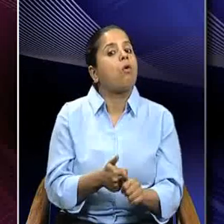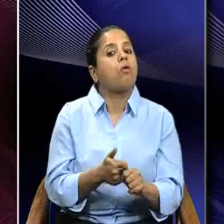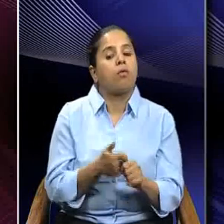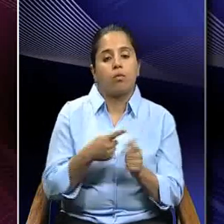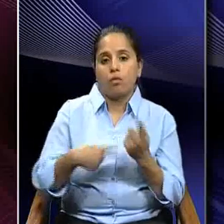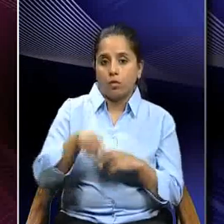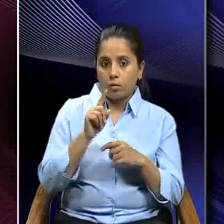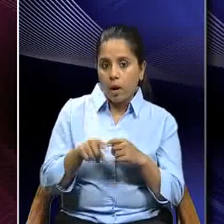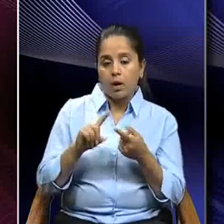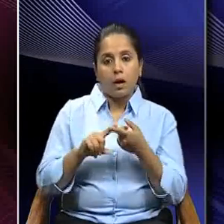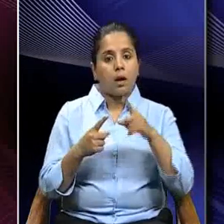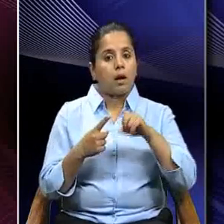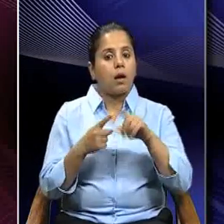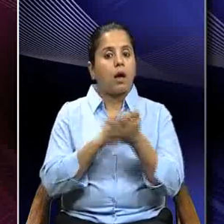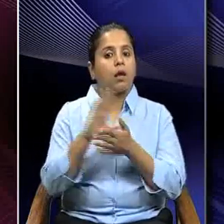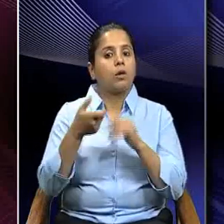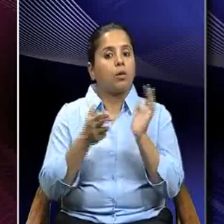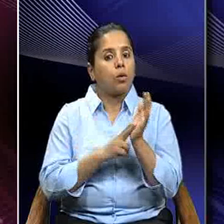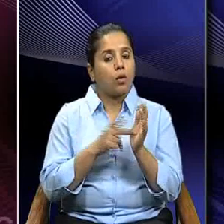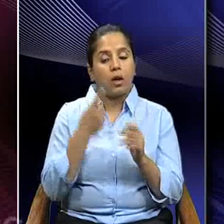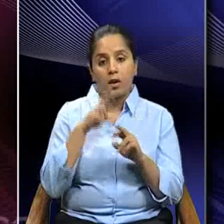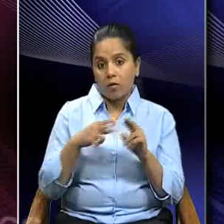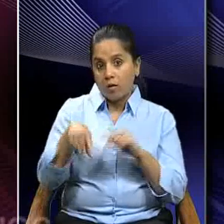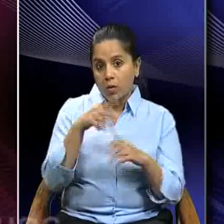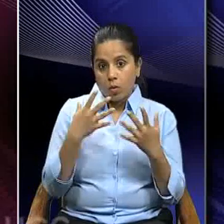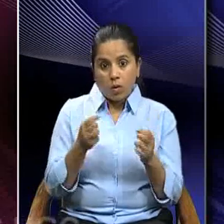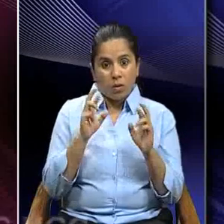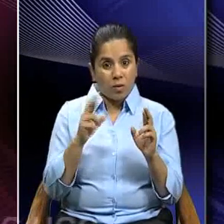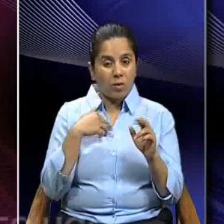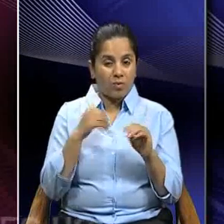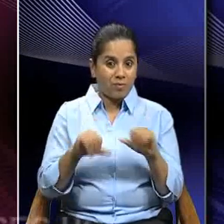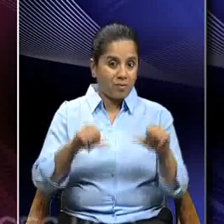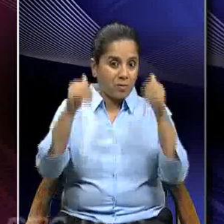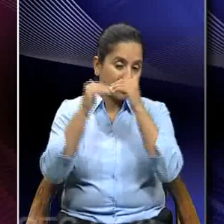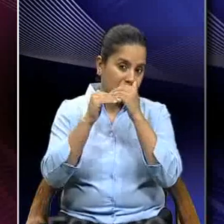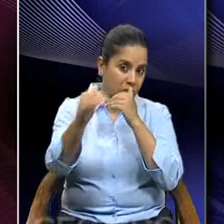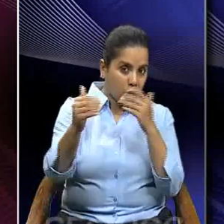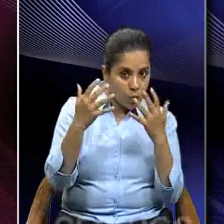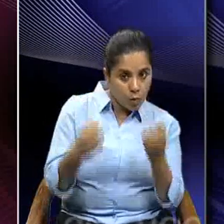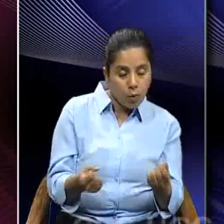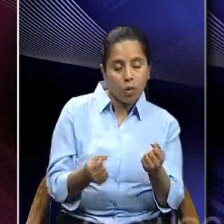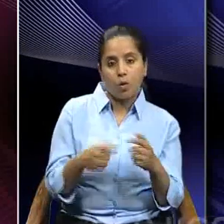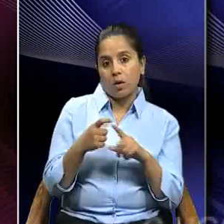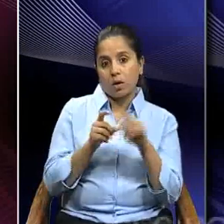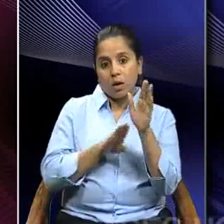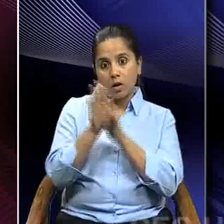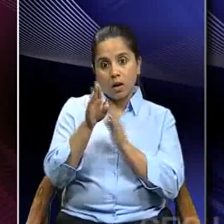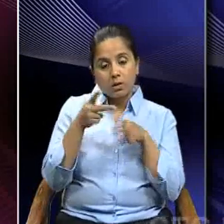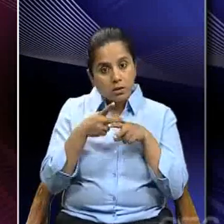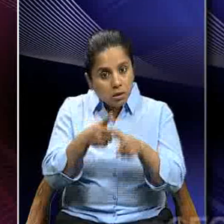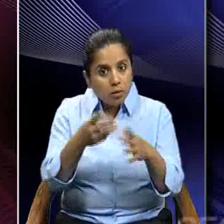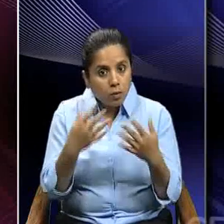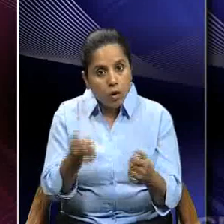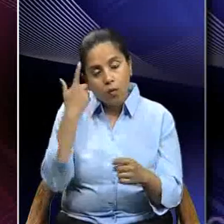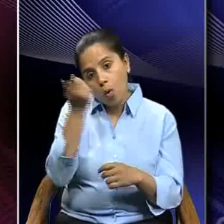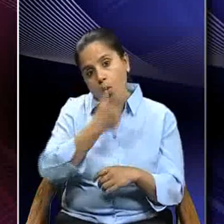being ethicotarian if we really wish our progress to be sustainable, if we really wish our development to be sustainable for